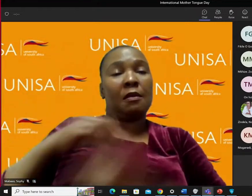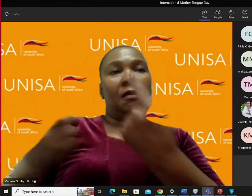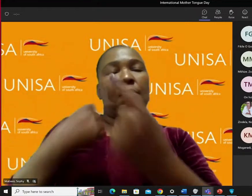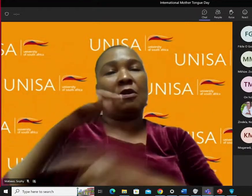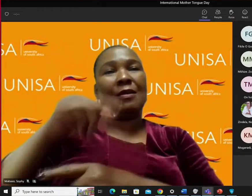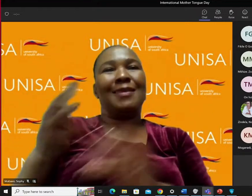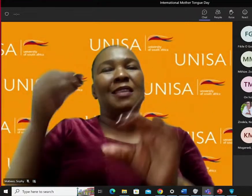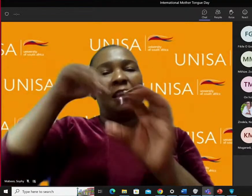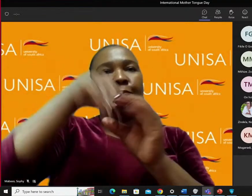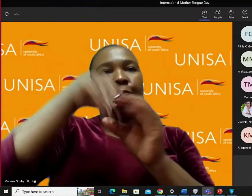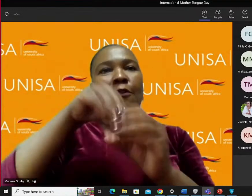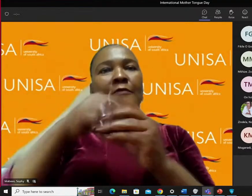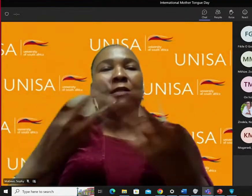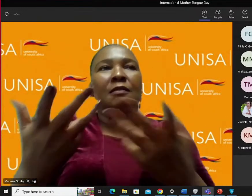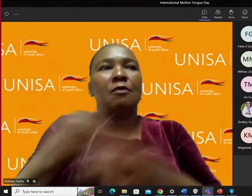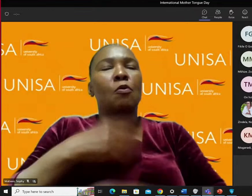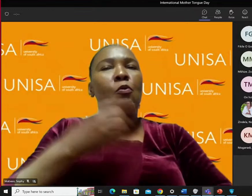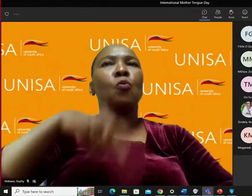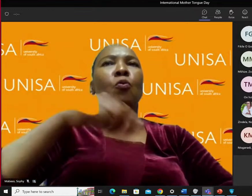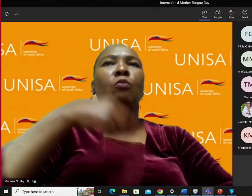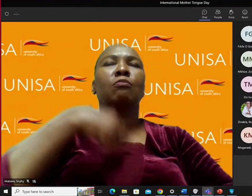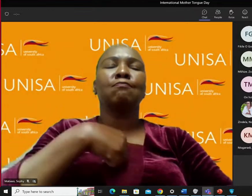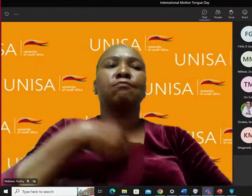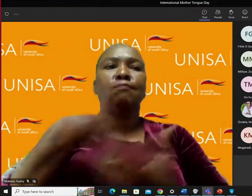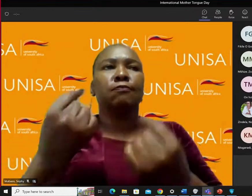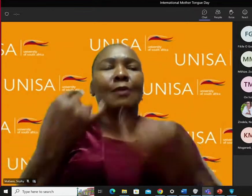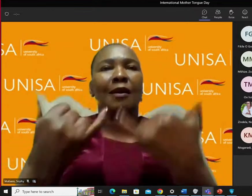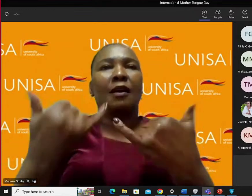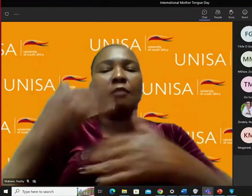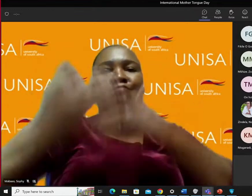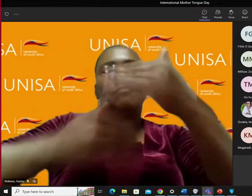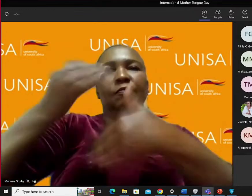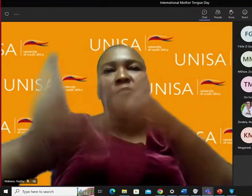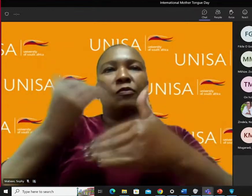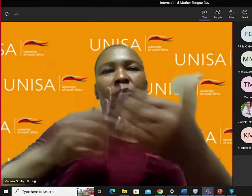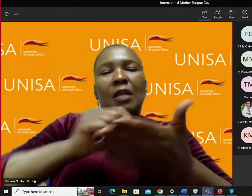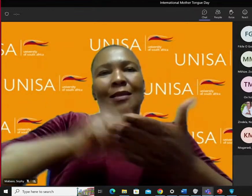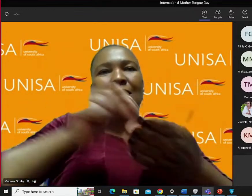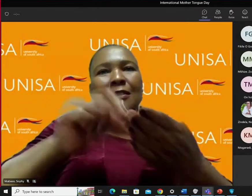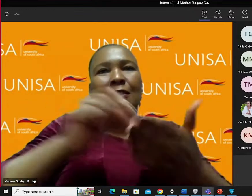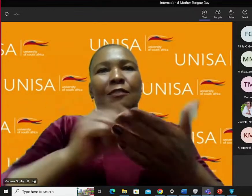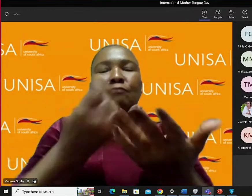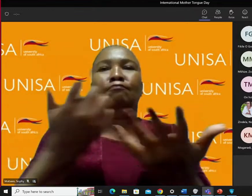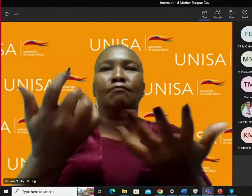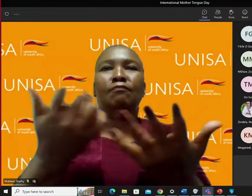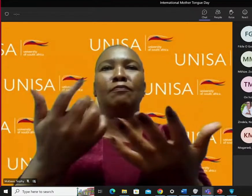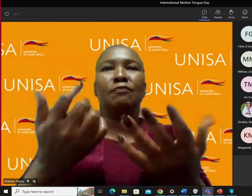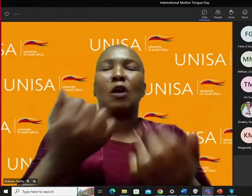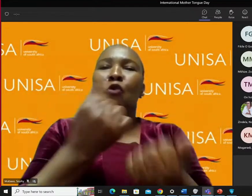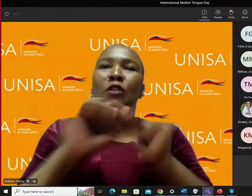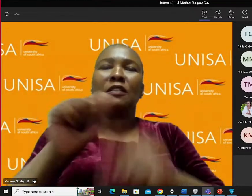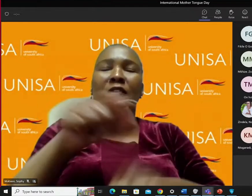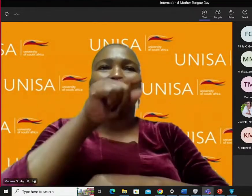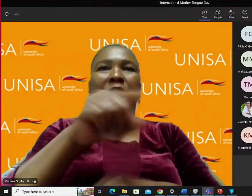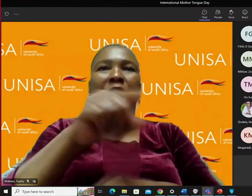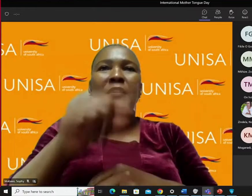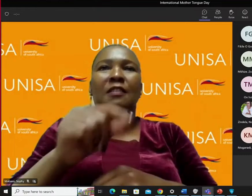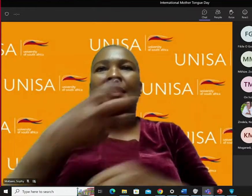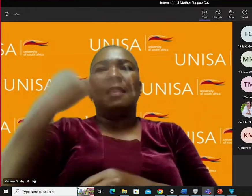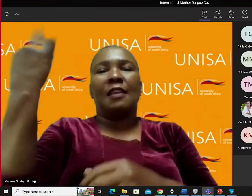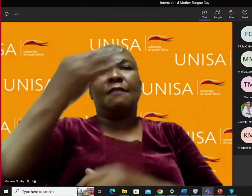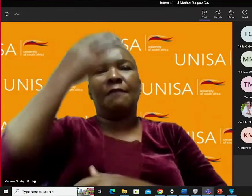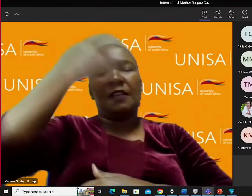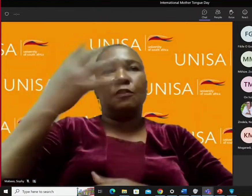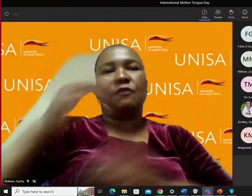involvement. We are currently in the process of signing a contract for the 3rd phase of development in both